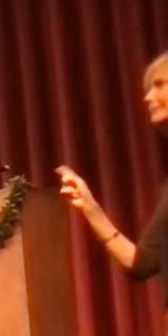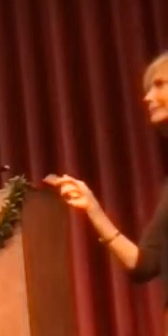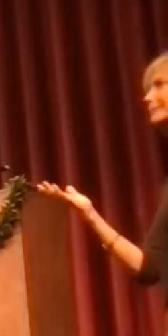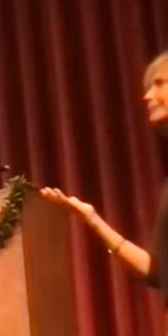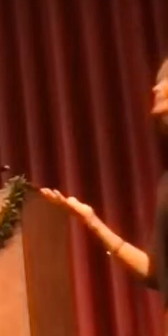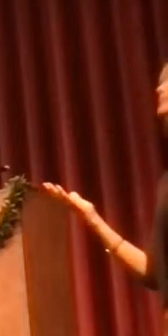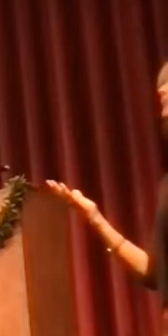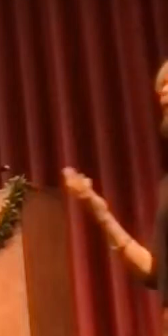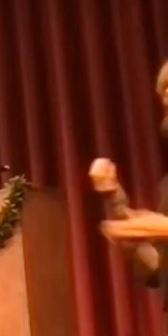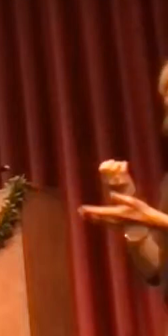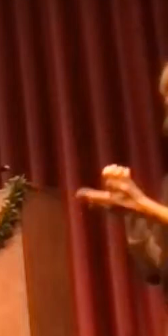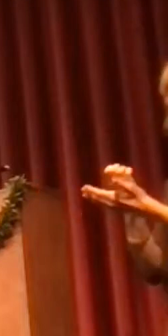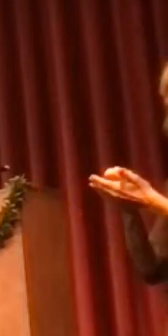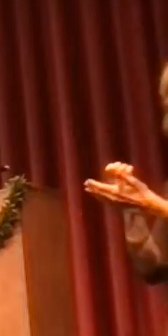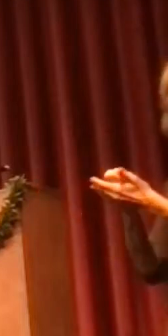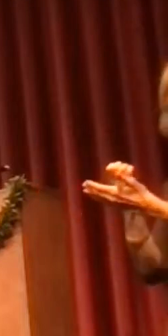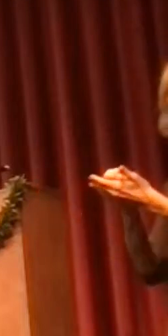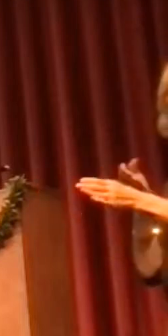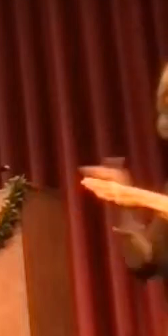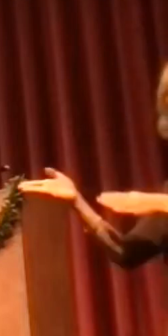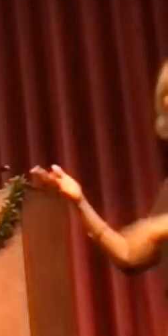Economics major.